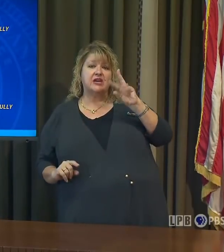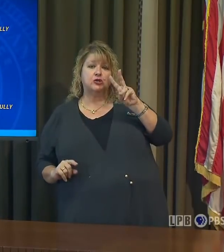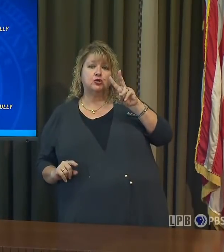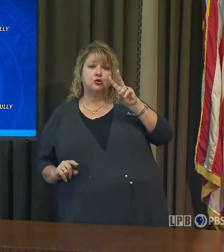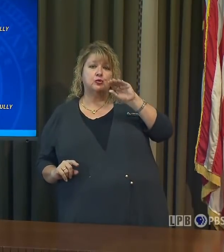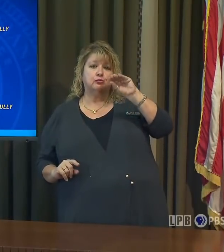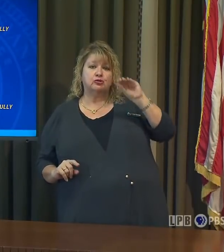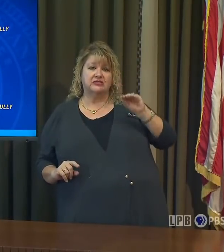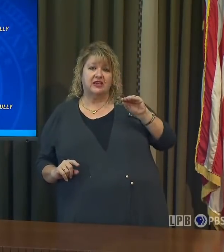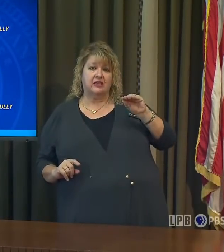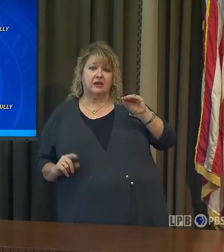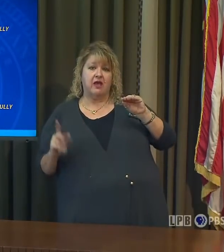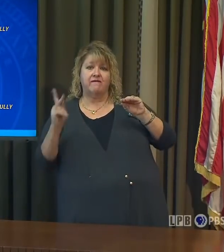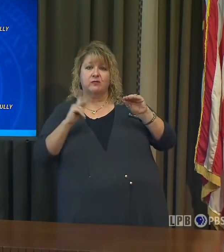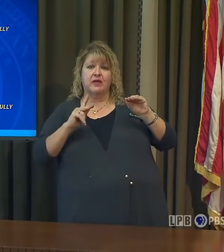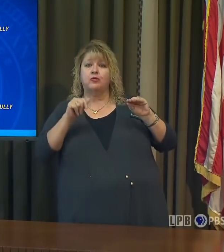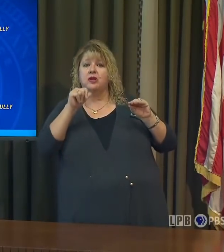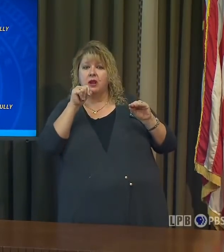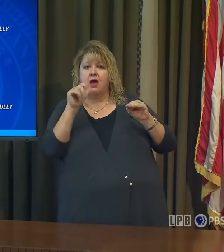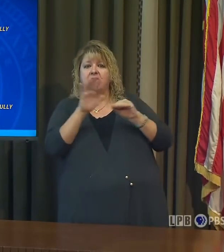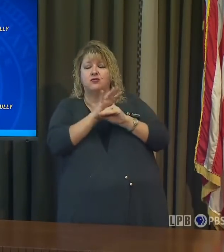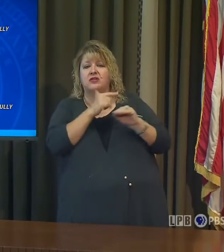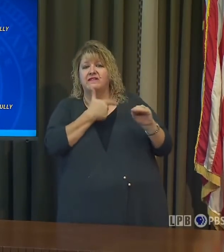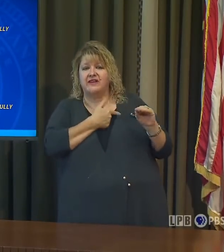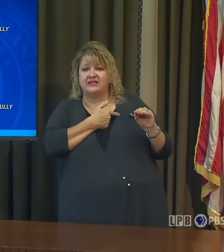fully vaccinated. Of the